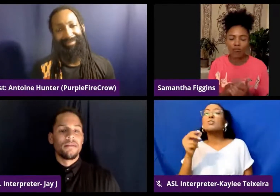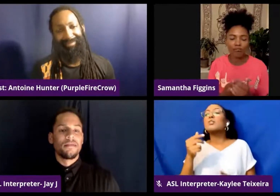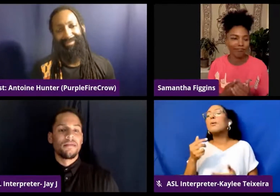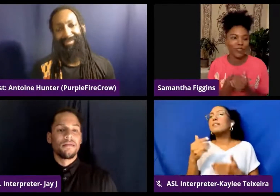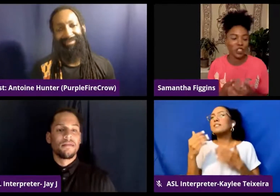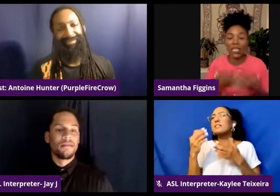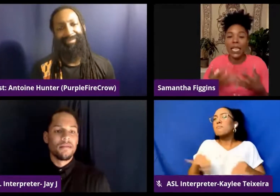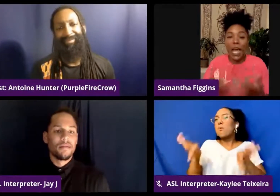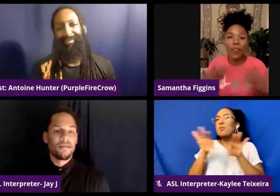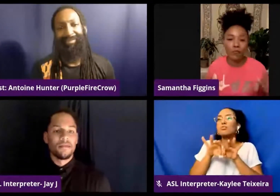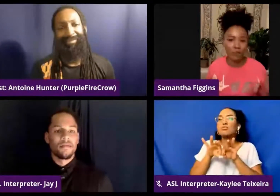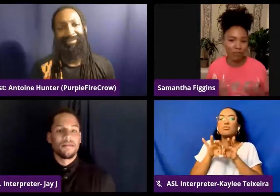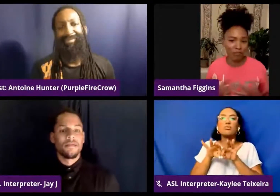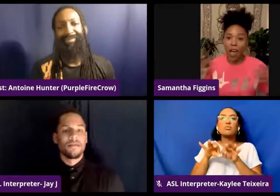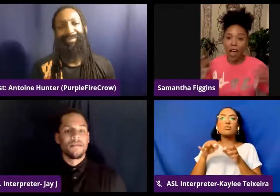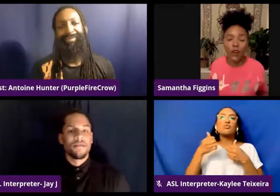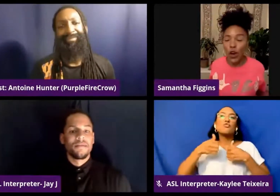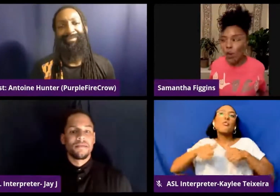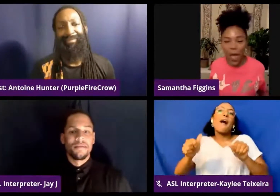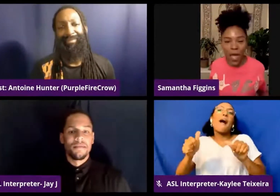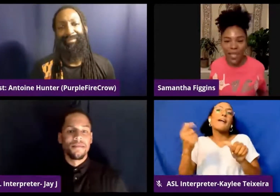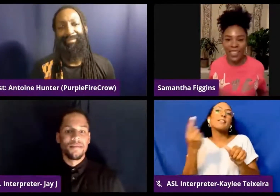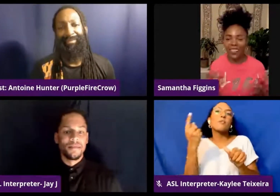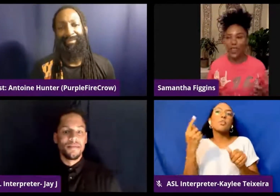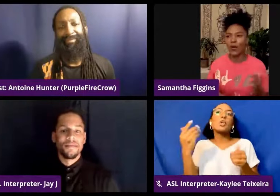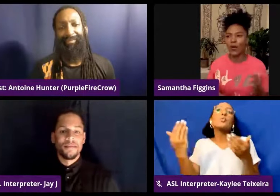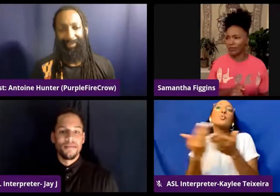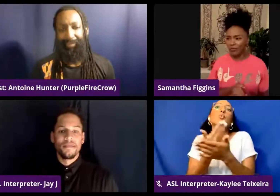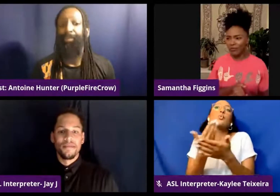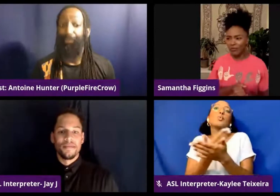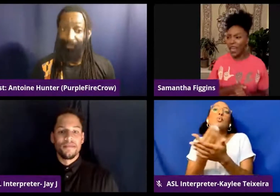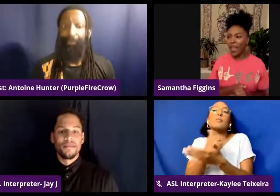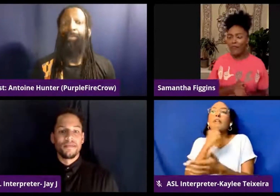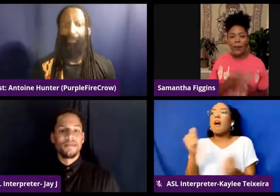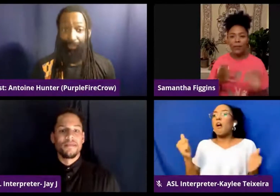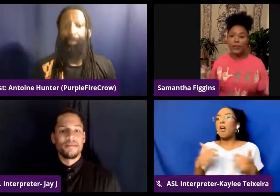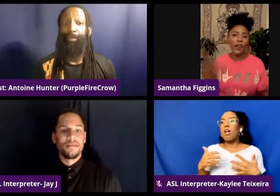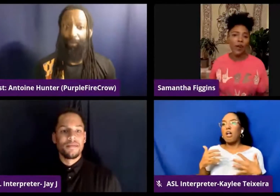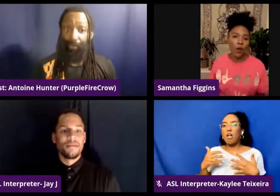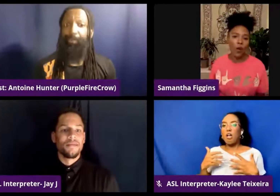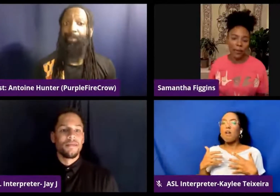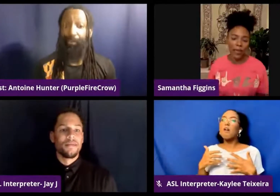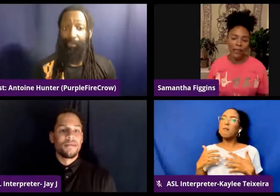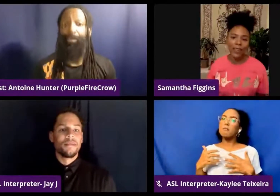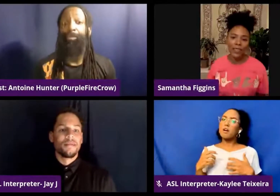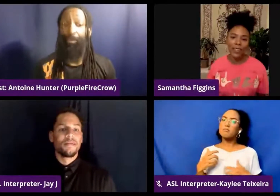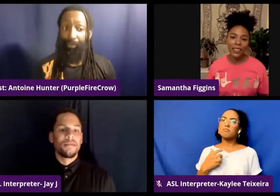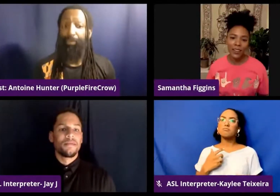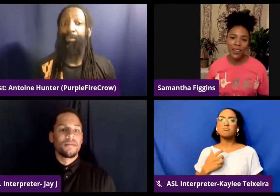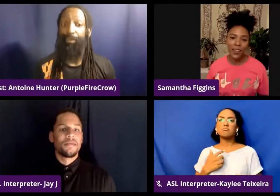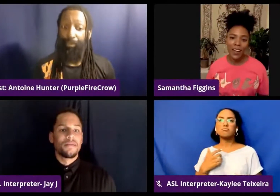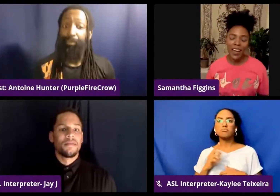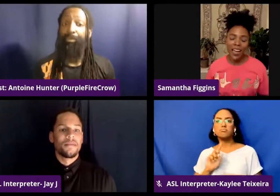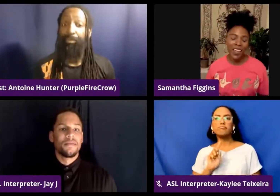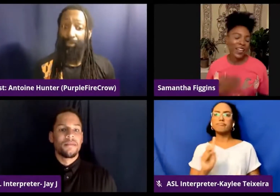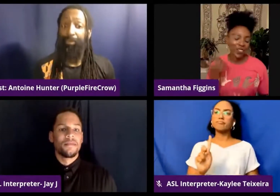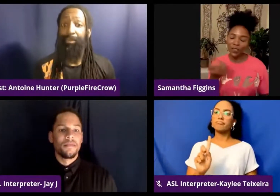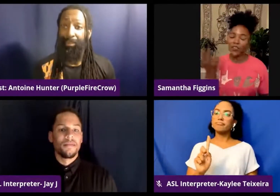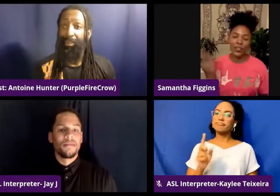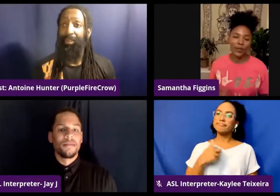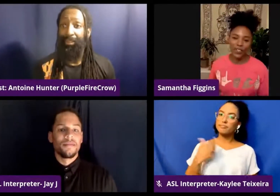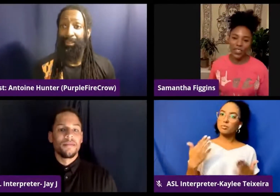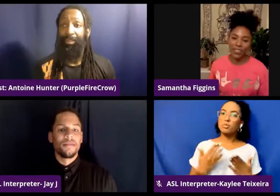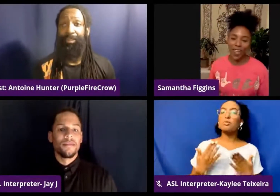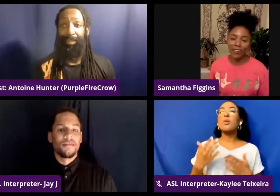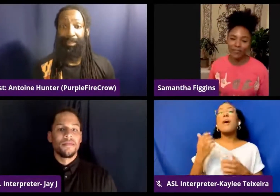new and just getting out of your own way. And so everybody was very welcoming, and I